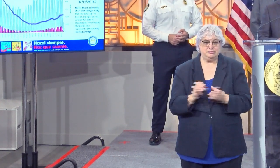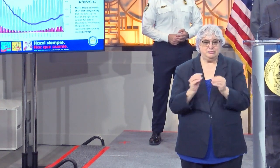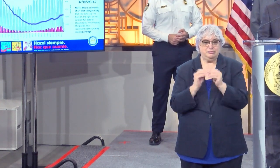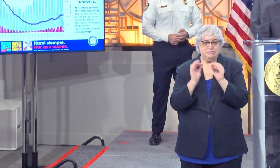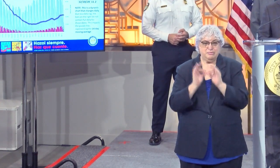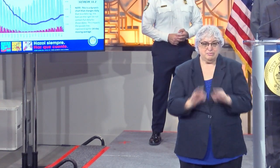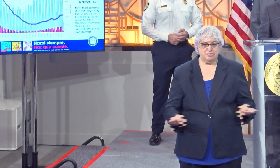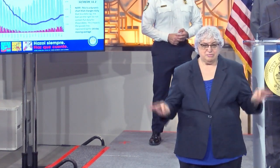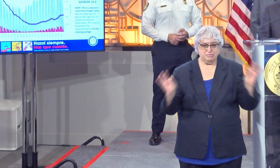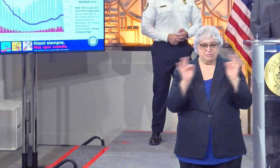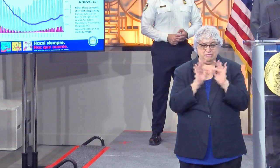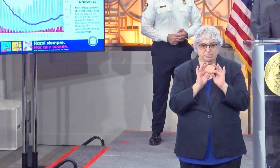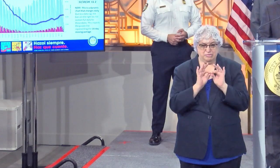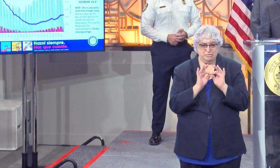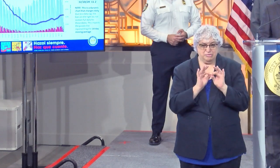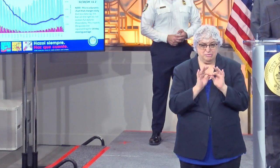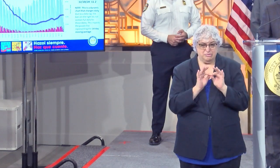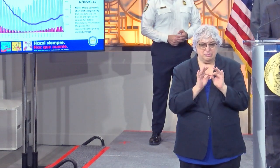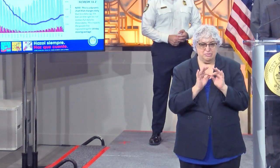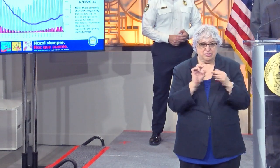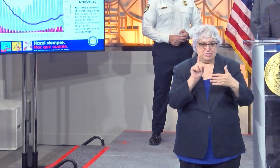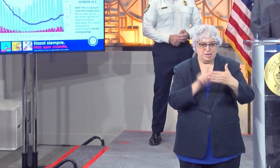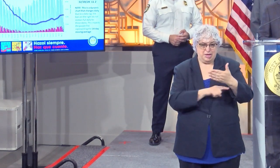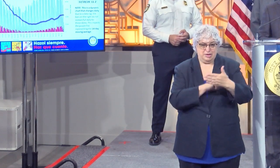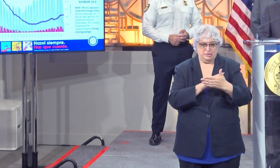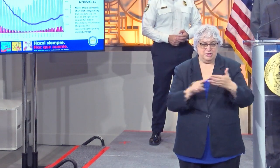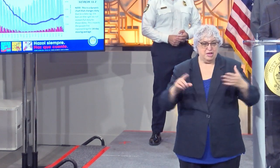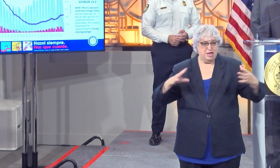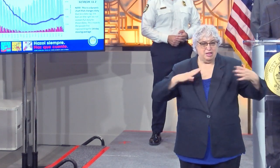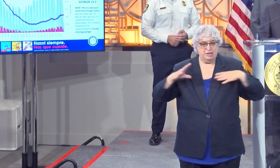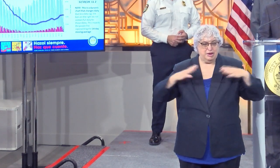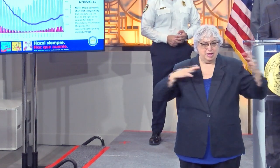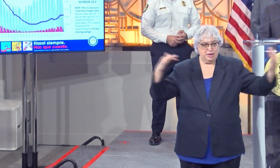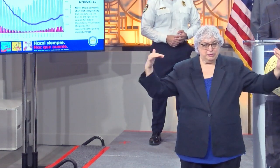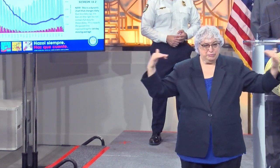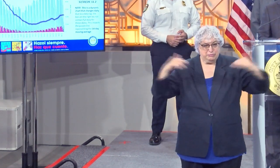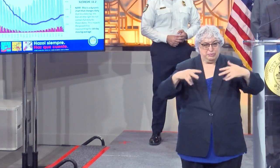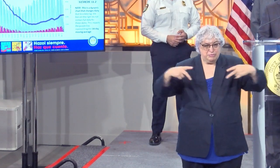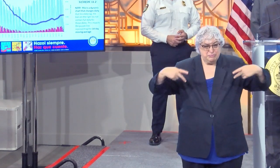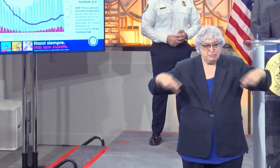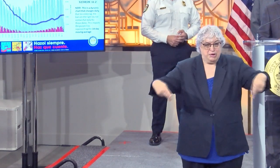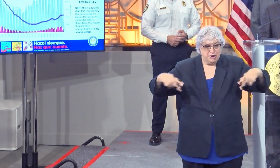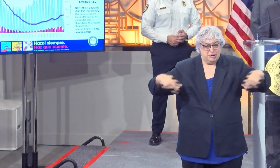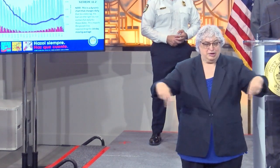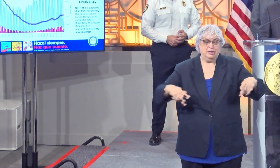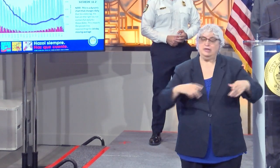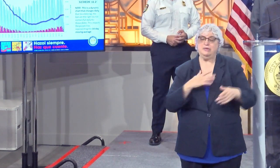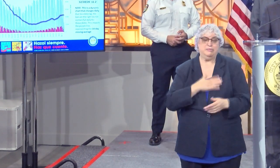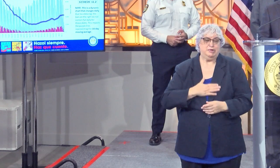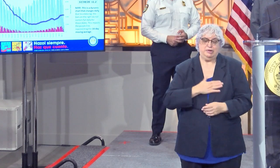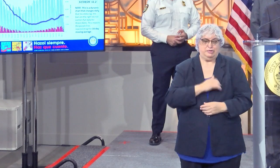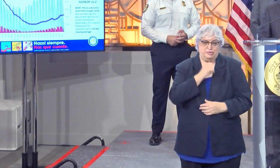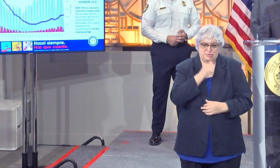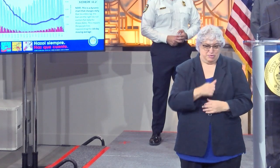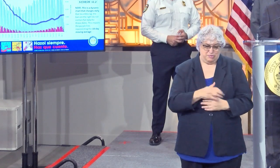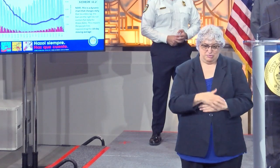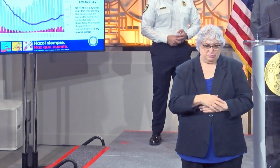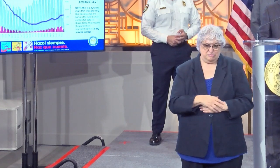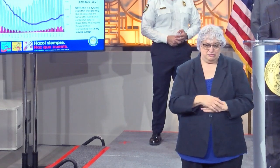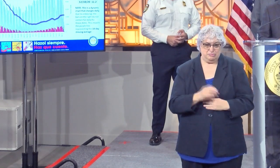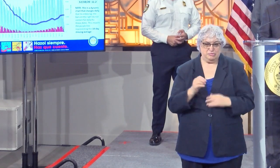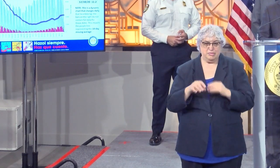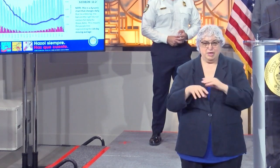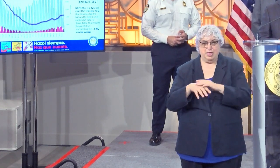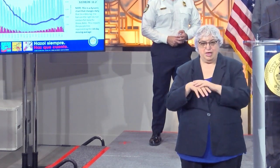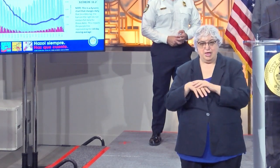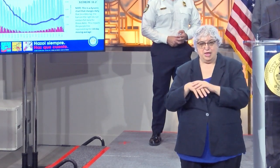importantly, please, I'm asking people to cancel your holiday gatherings. If you've planned to gather, especially outside